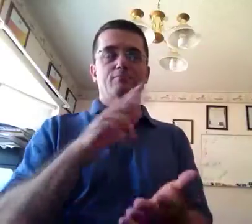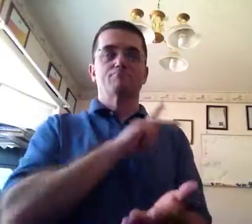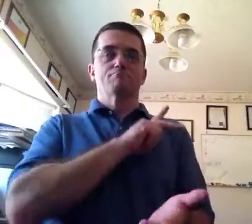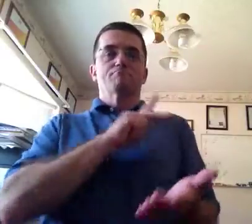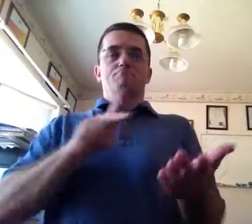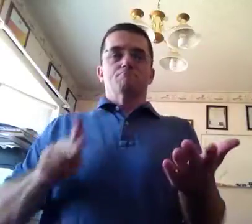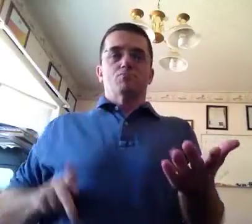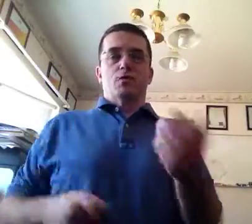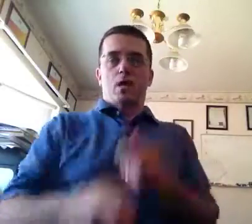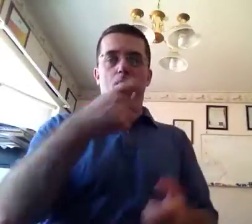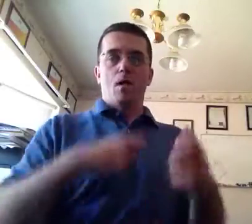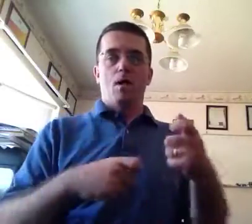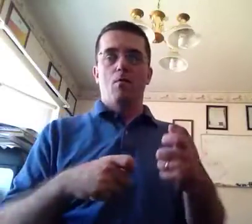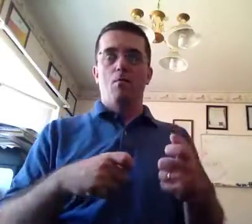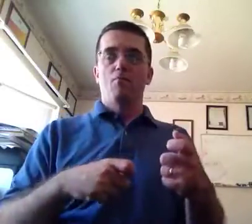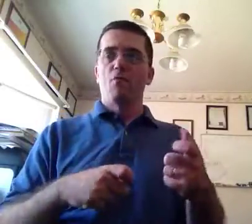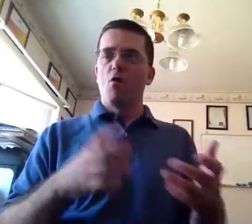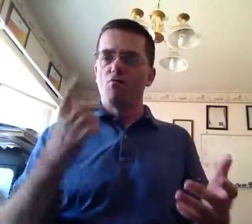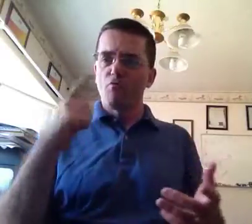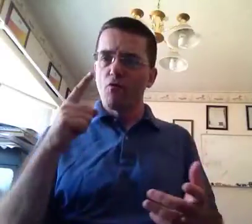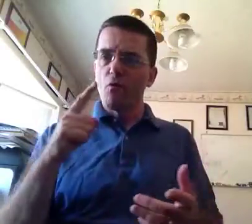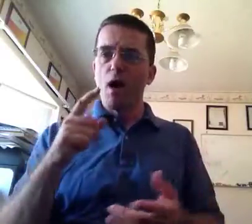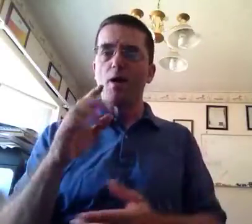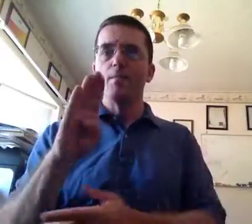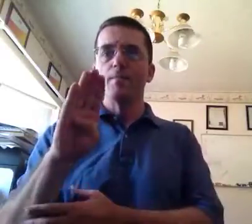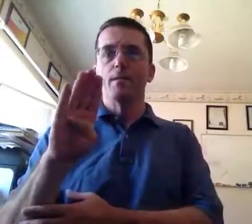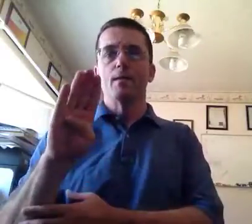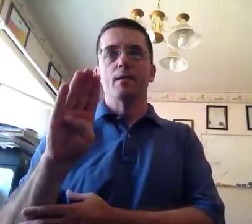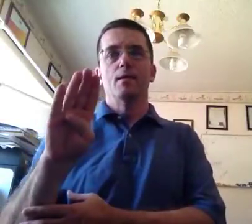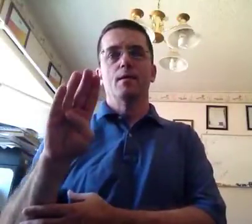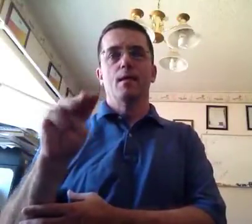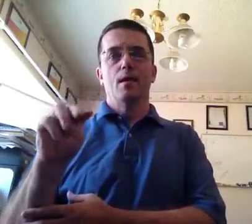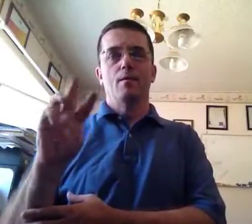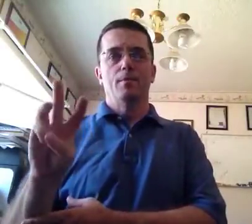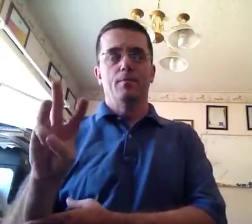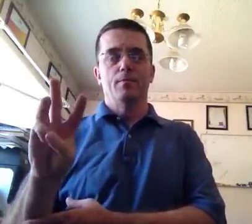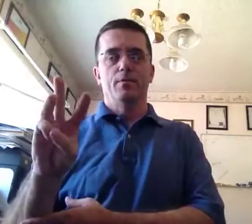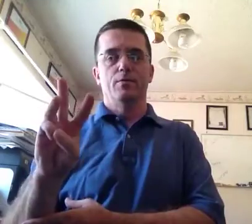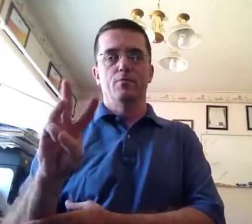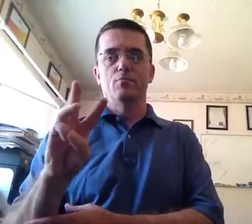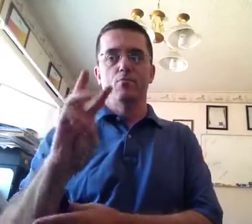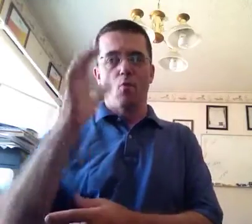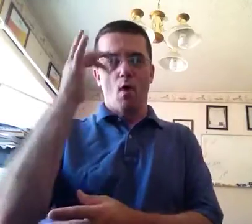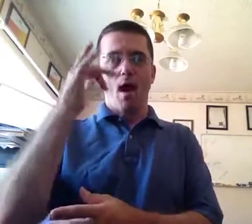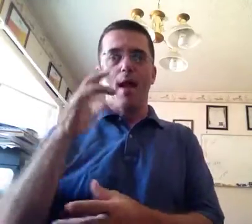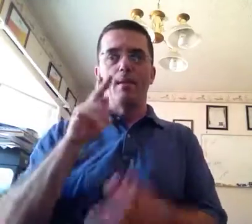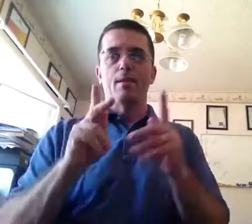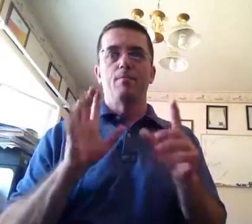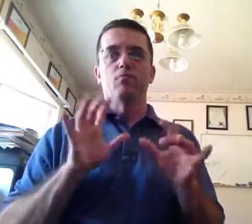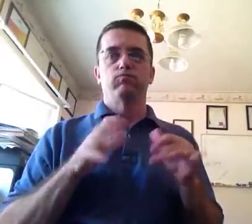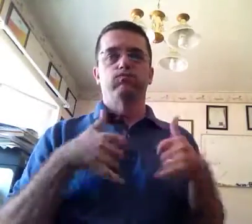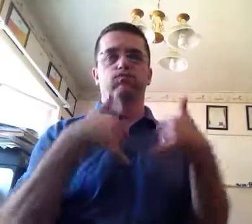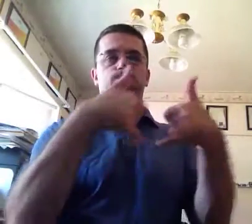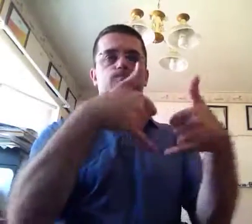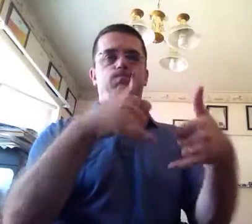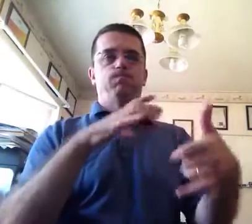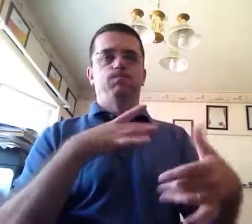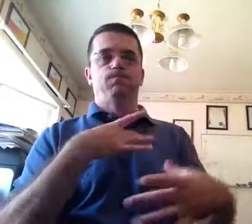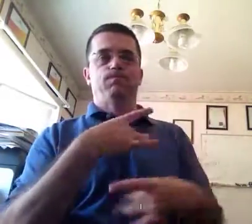of the BMW as the status symbol of choice. I'm Dave Ramsey, your host, and this is your show, America. Thank you for joining